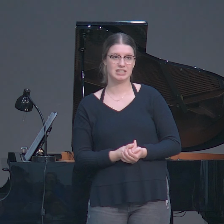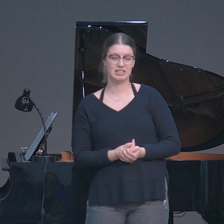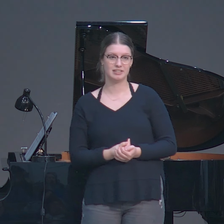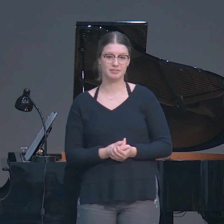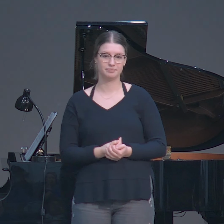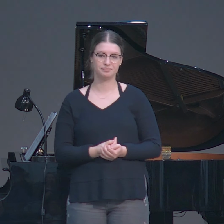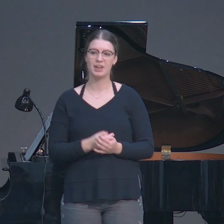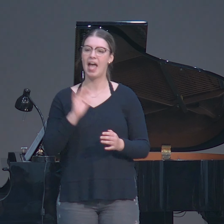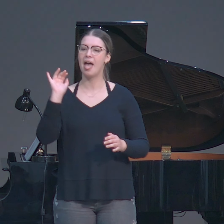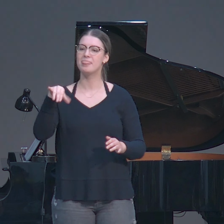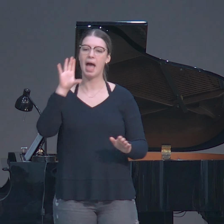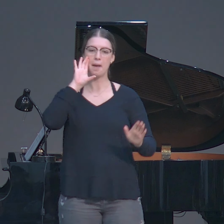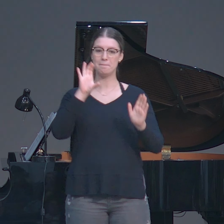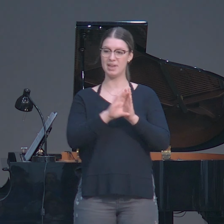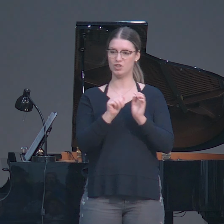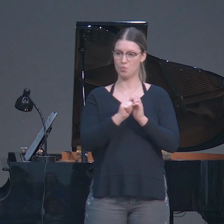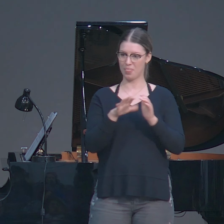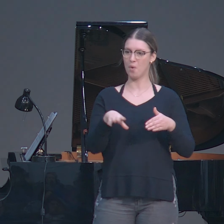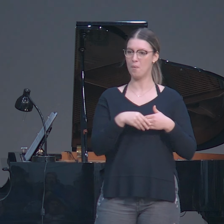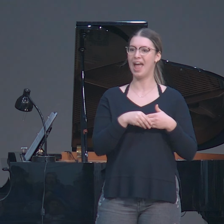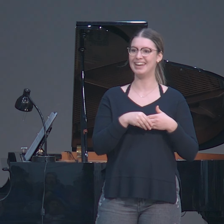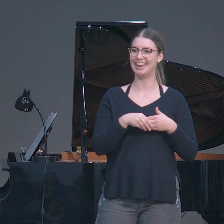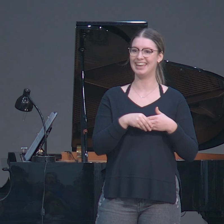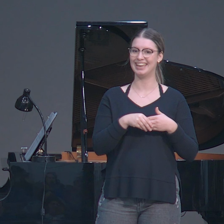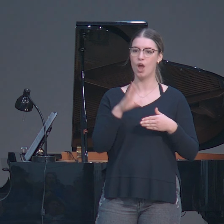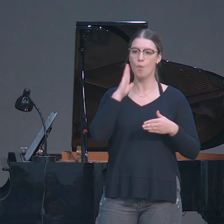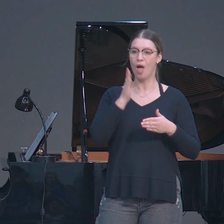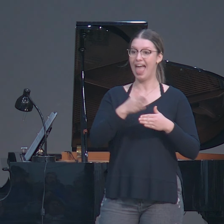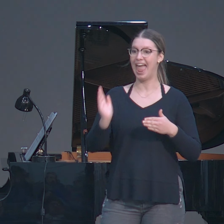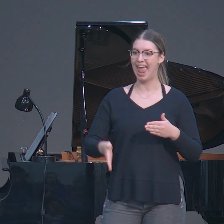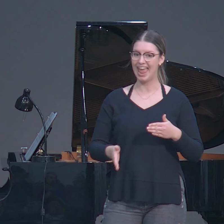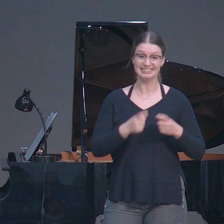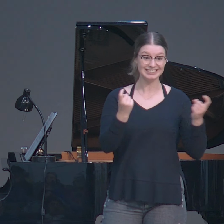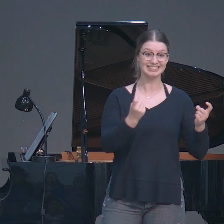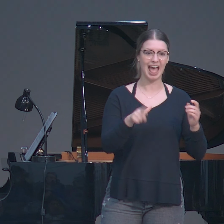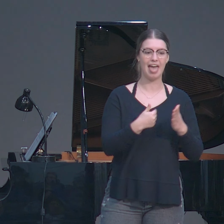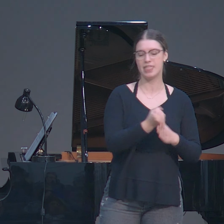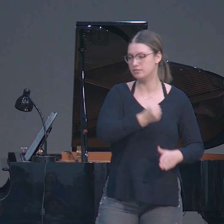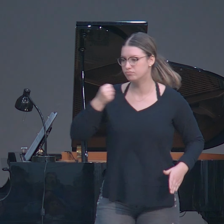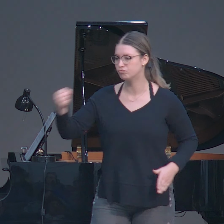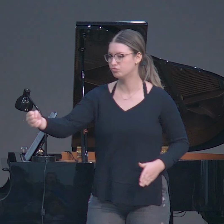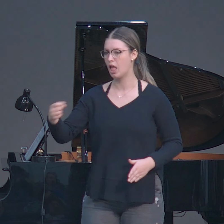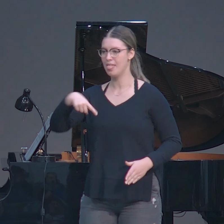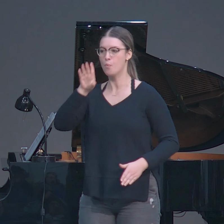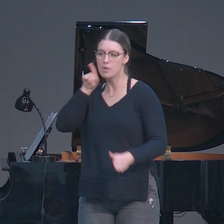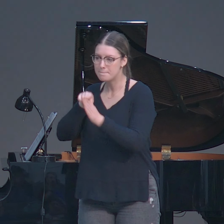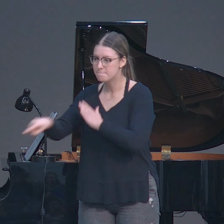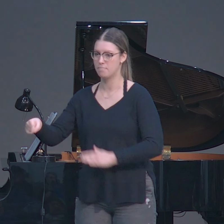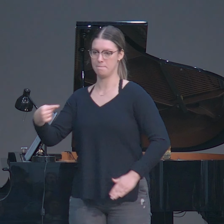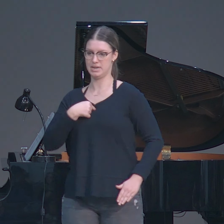with the wedding is over. I came to be taken away and murdered.